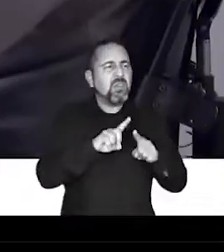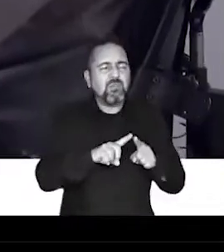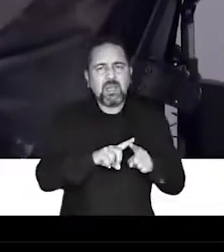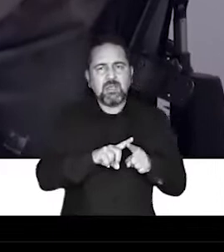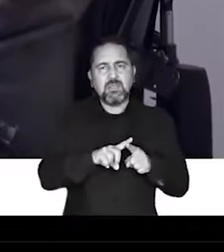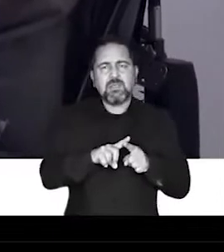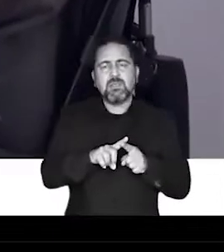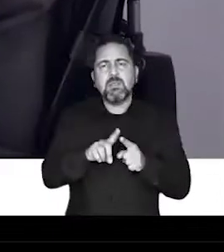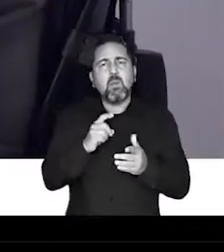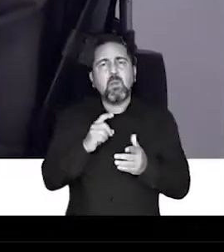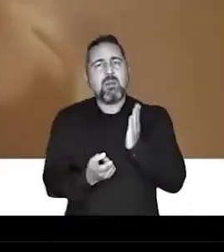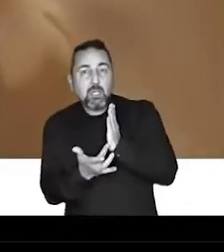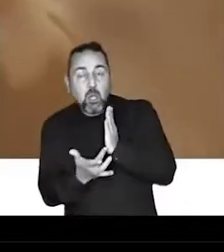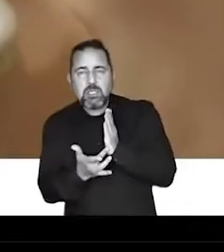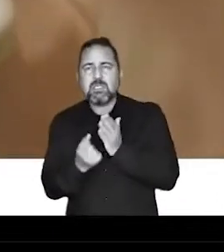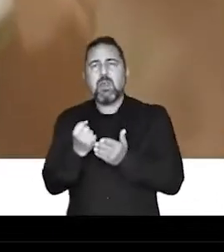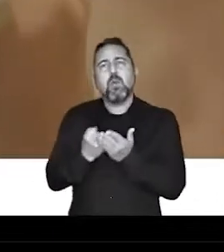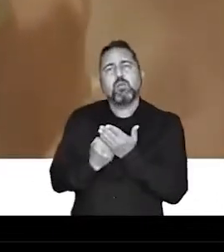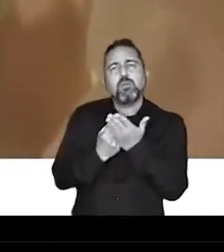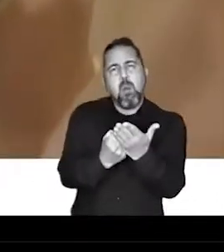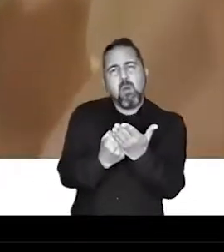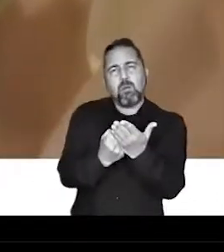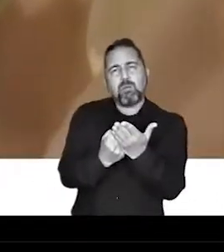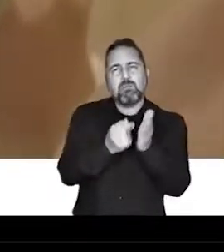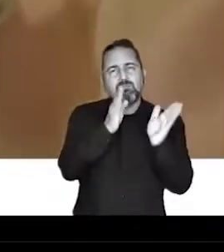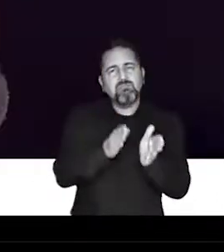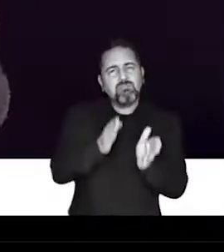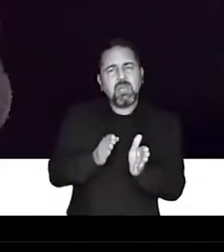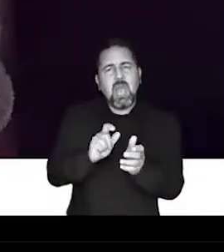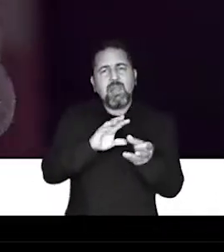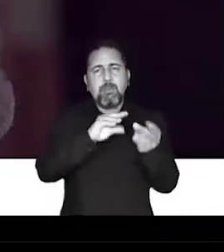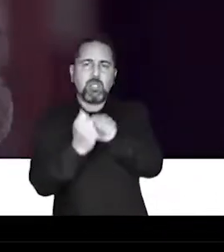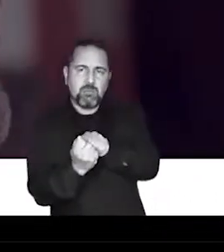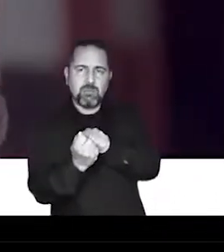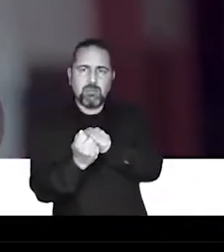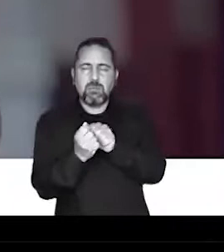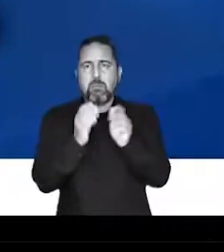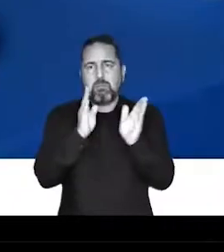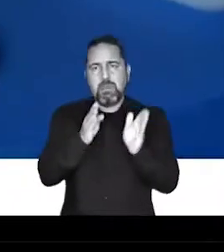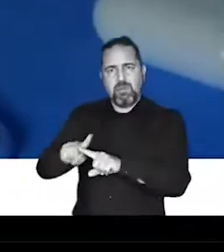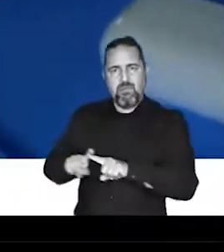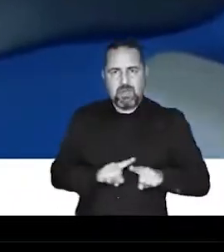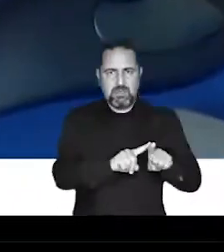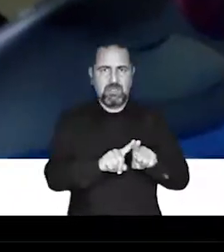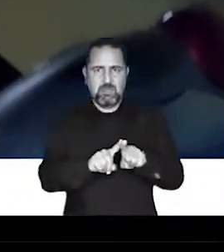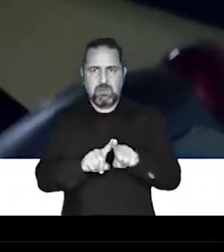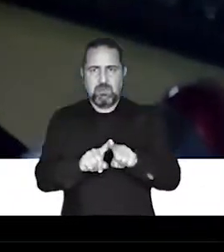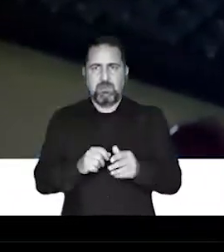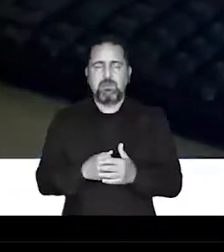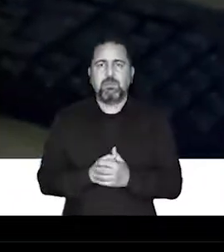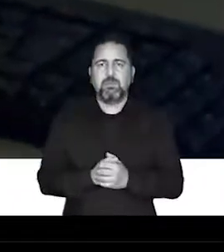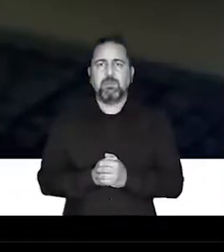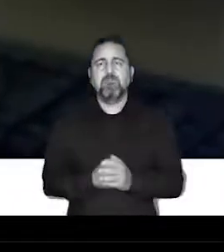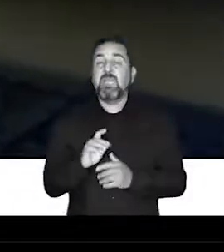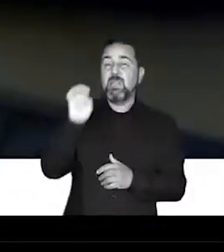reasons? We tend to think of technology being used for one thing only. However, it is used in many different ways and